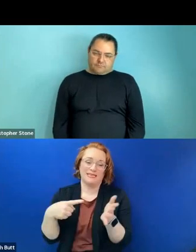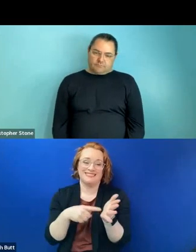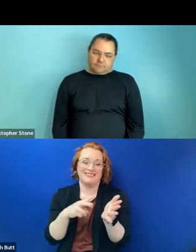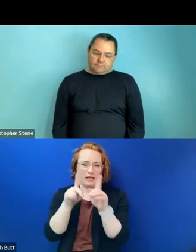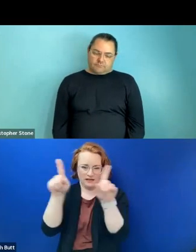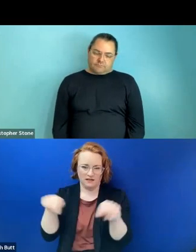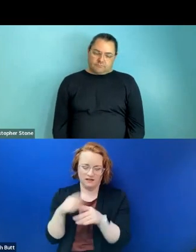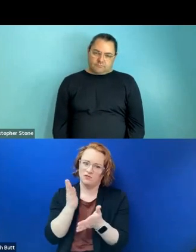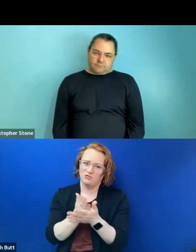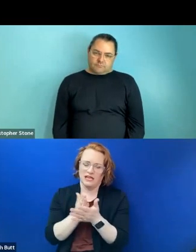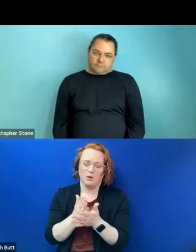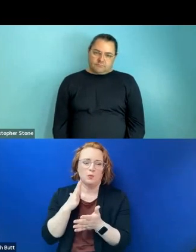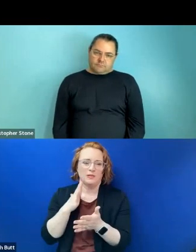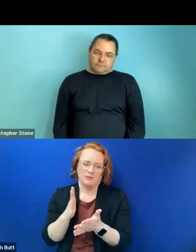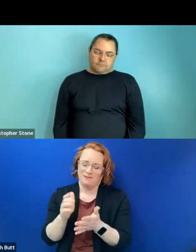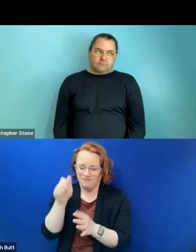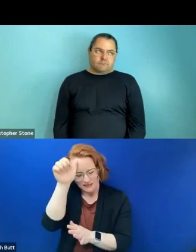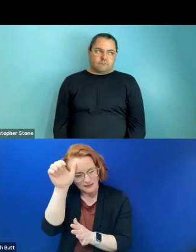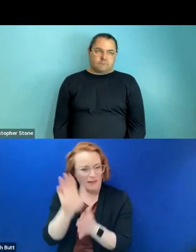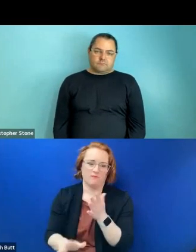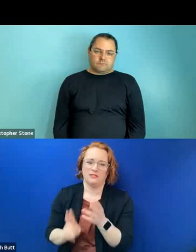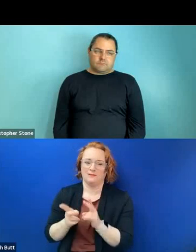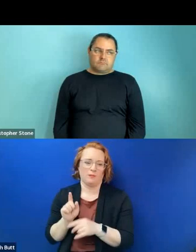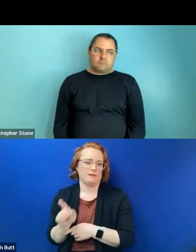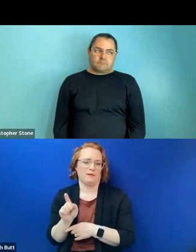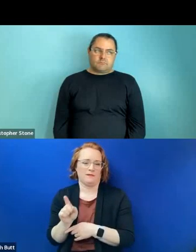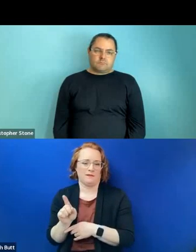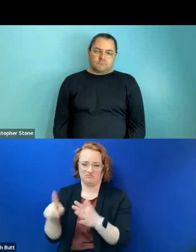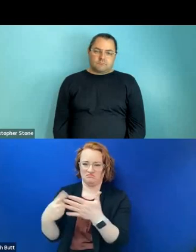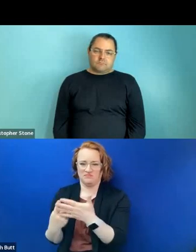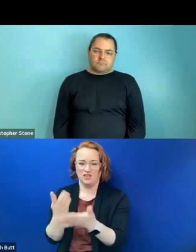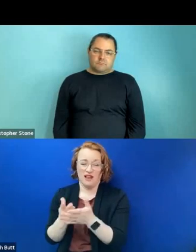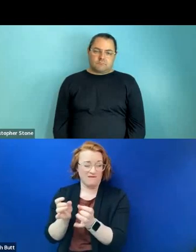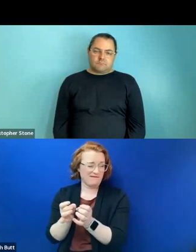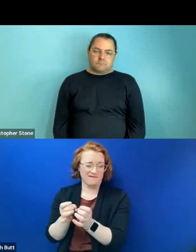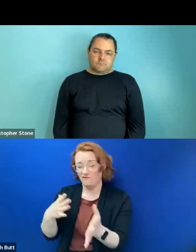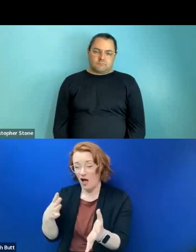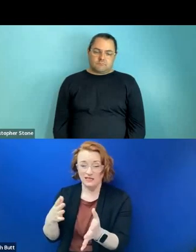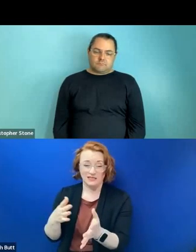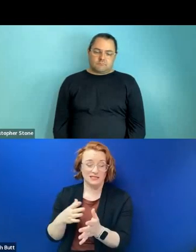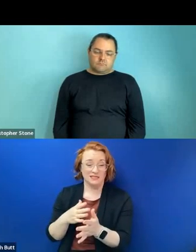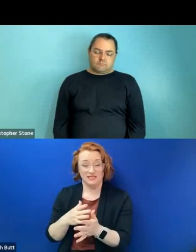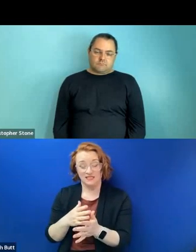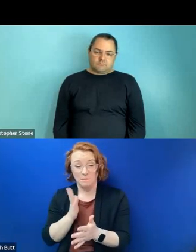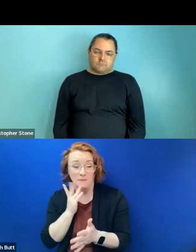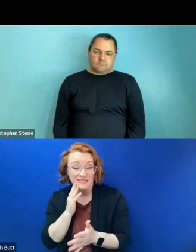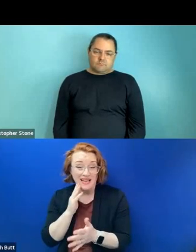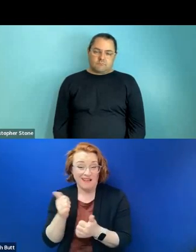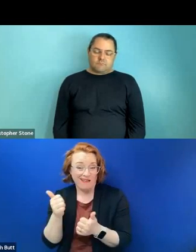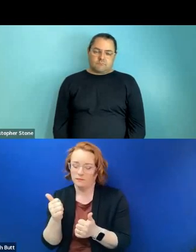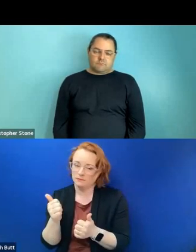think you need to be a very experienced interpreter. It's an incredibly fast environment. There's no room for errors,